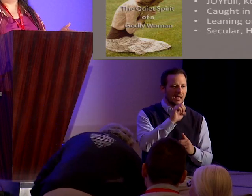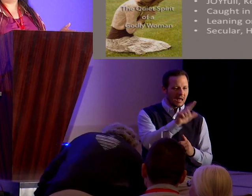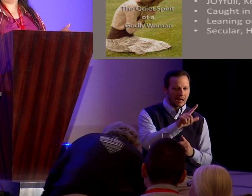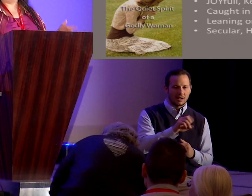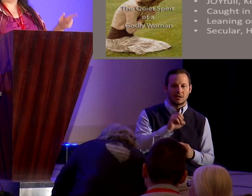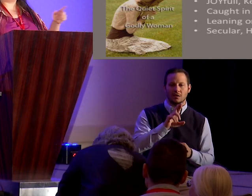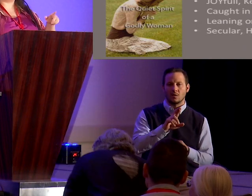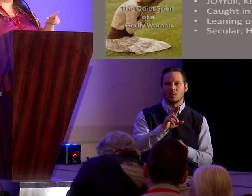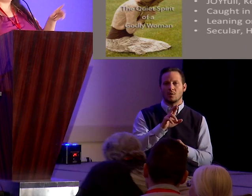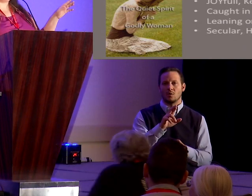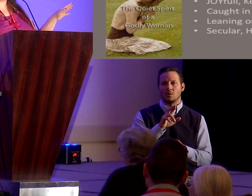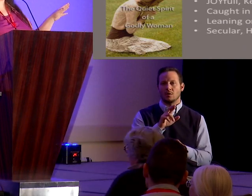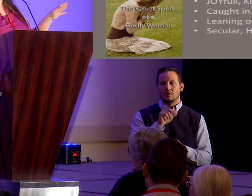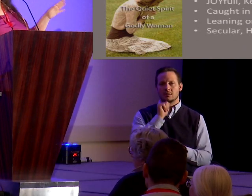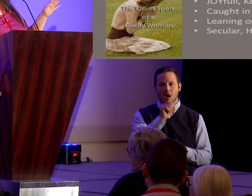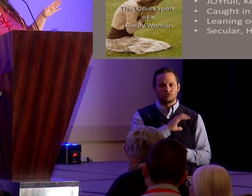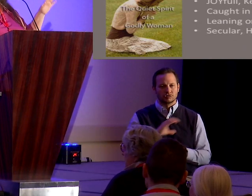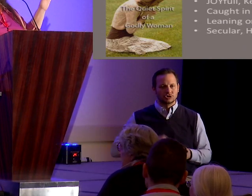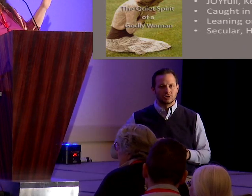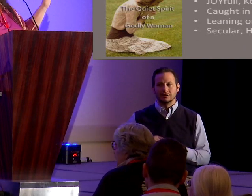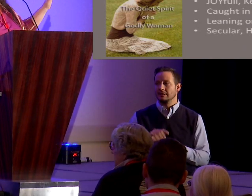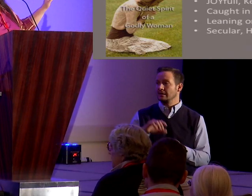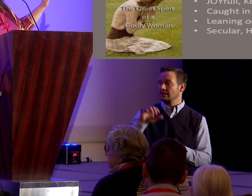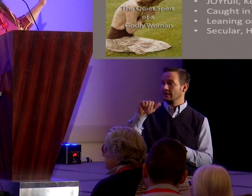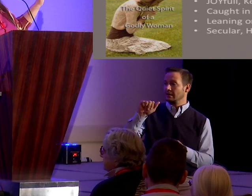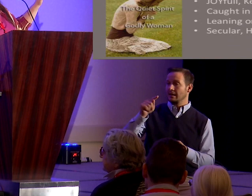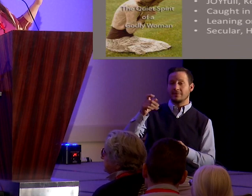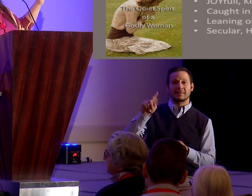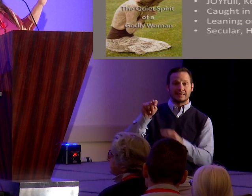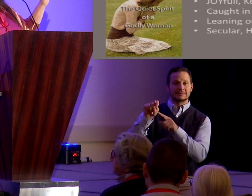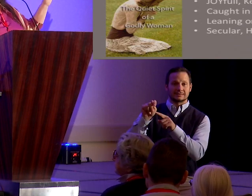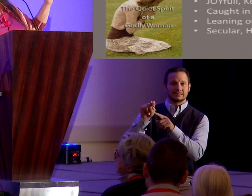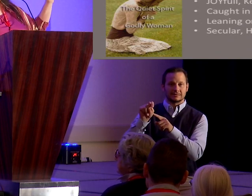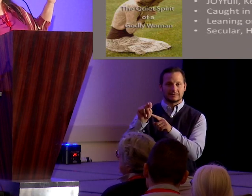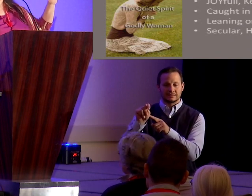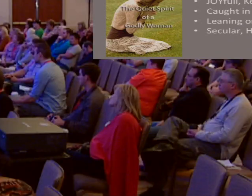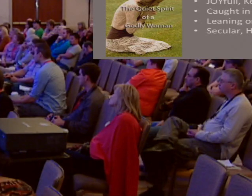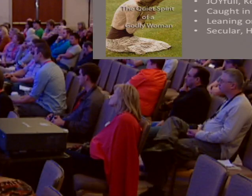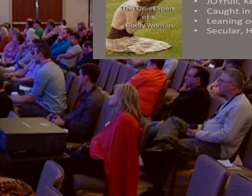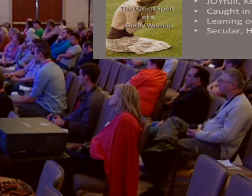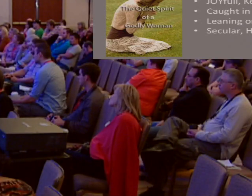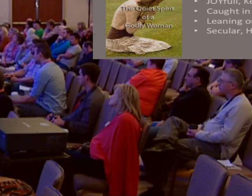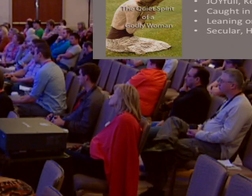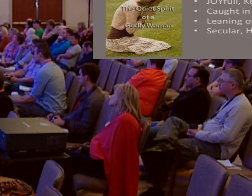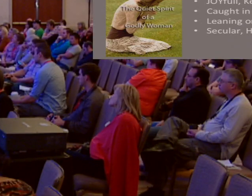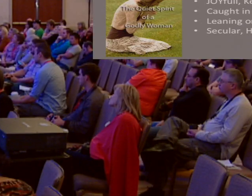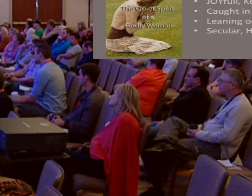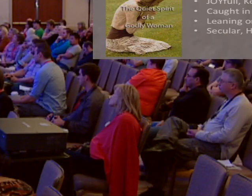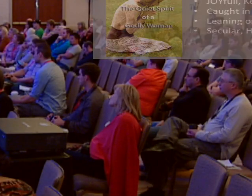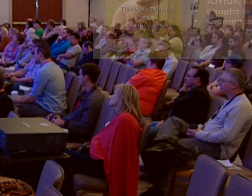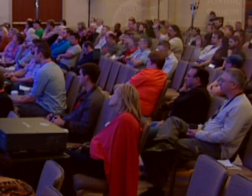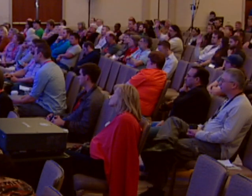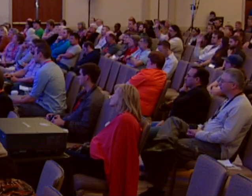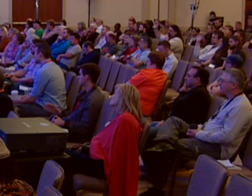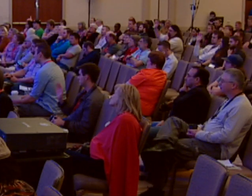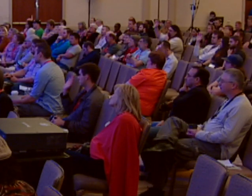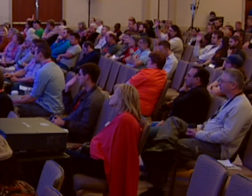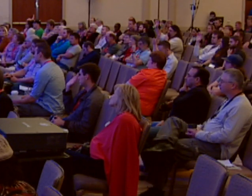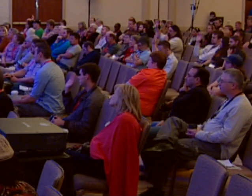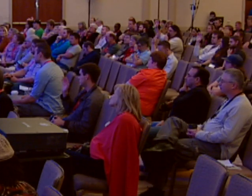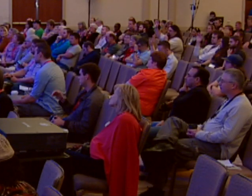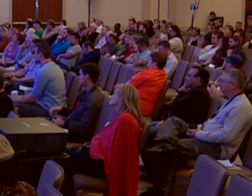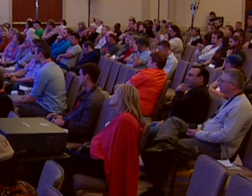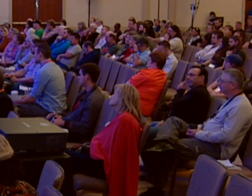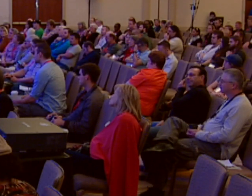again. Which is why, has anyone seen Kirk Cameron's thing on Way of the Master where he talks about he used to be an atheist? Quite